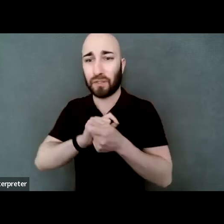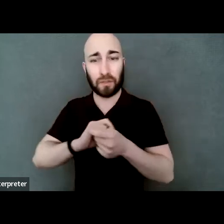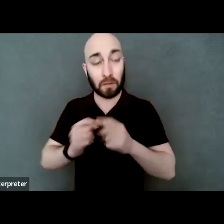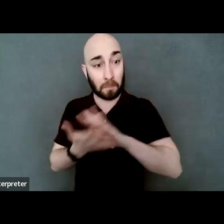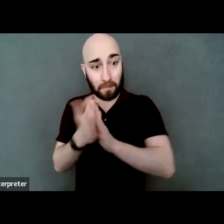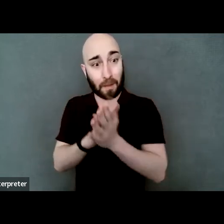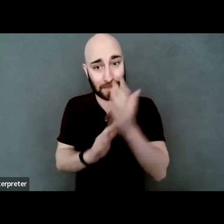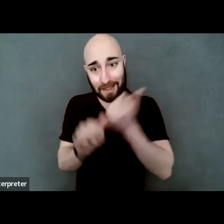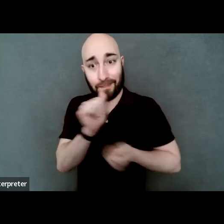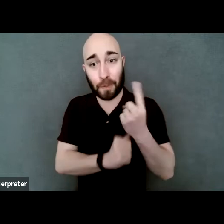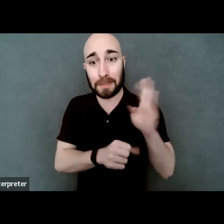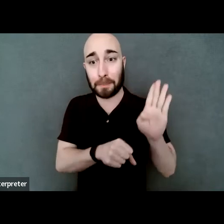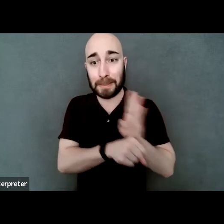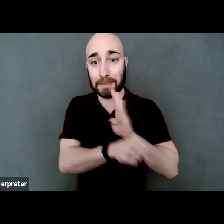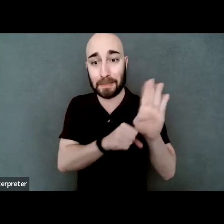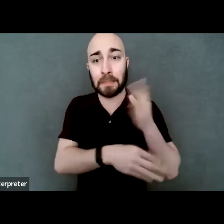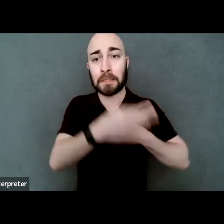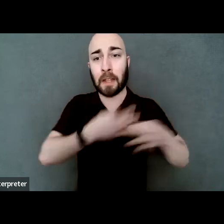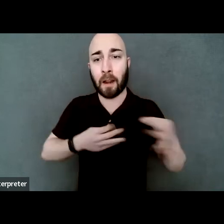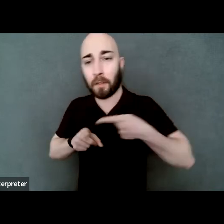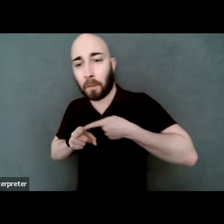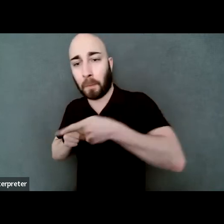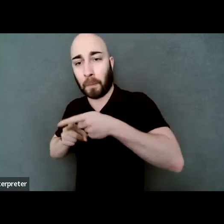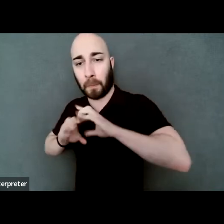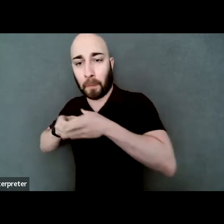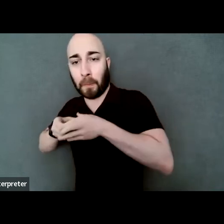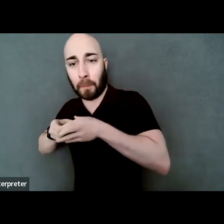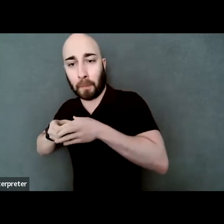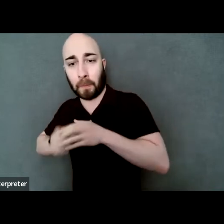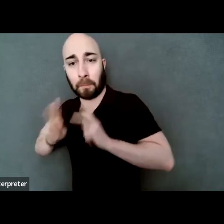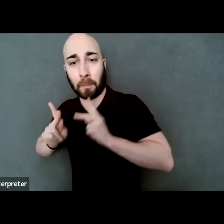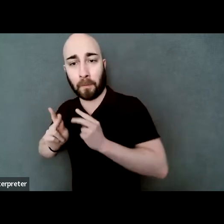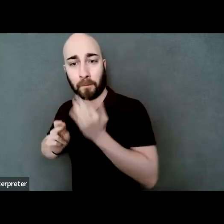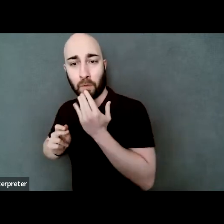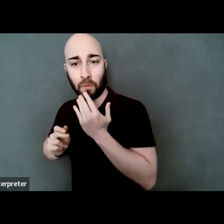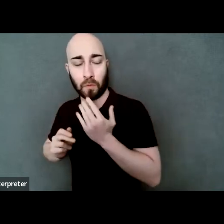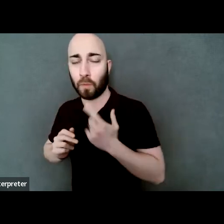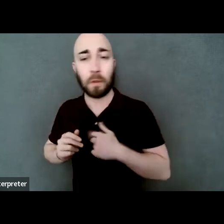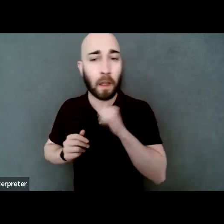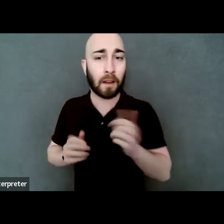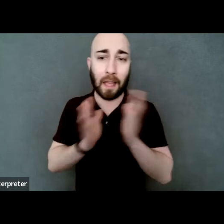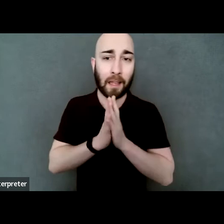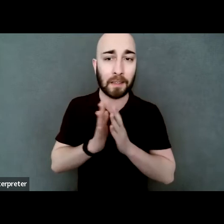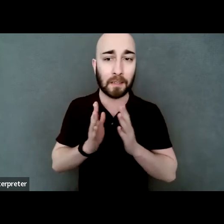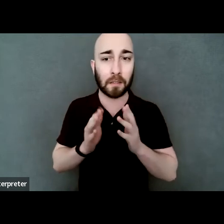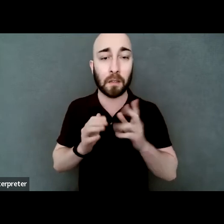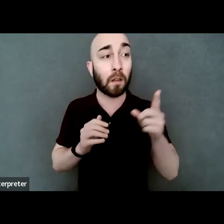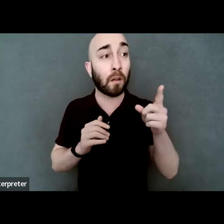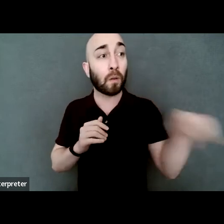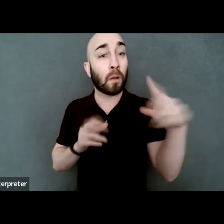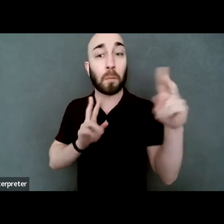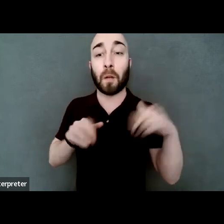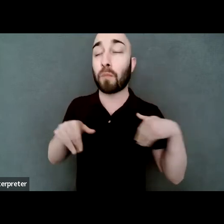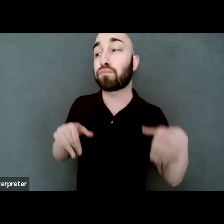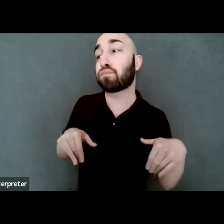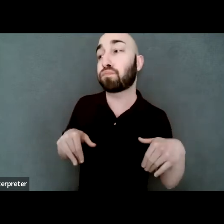business, that we're not going to ask that people sit idly by, but to really